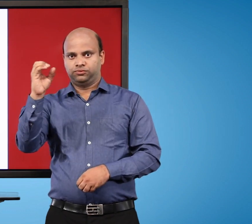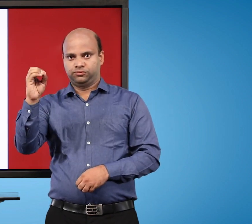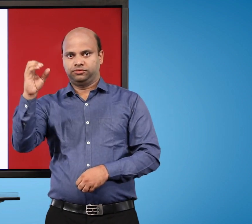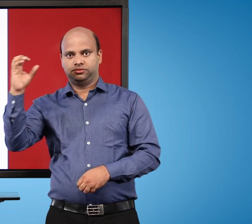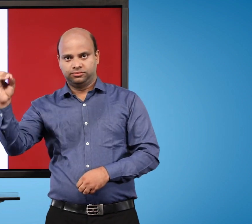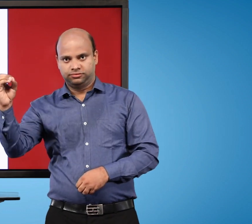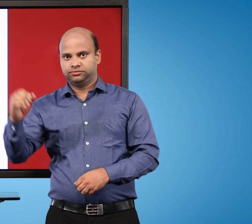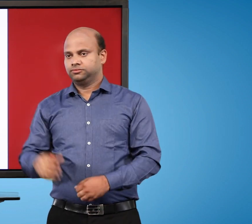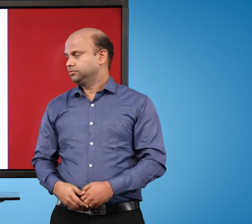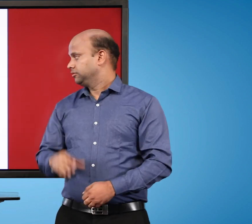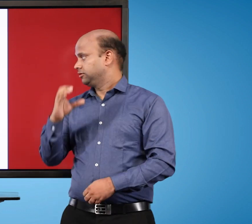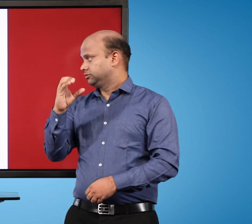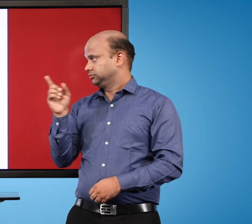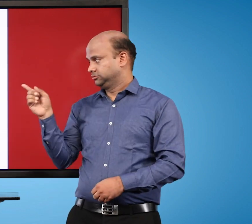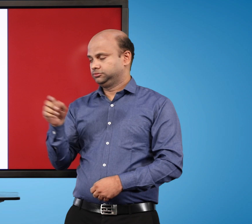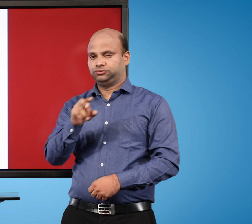10000, C.